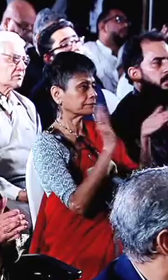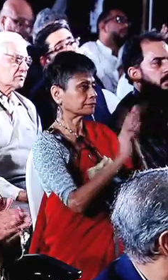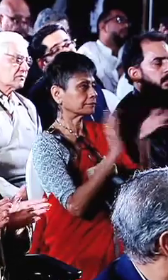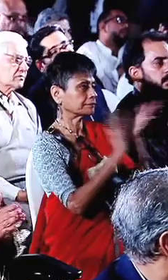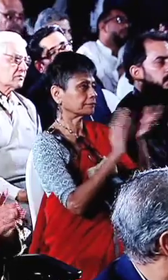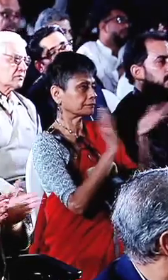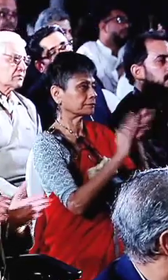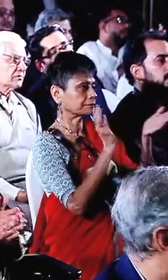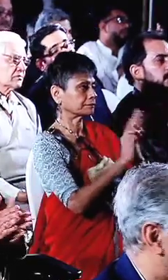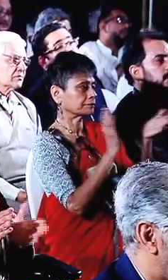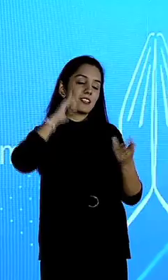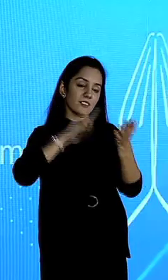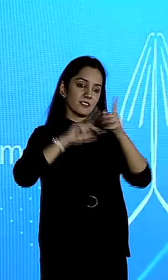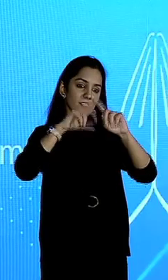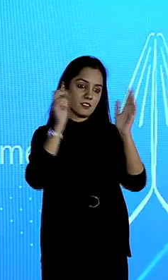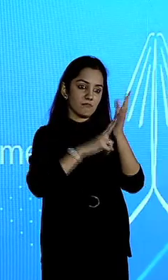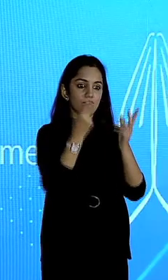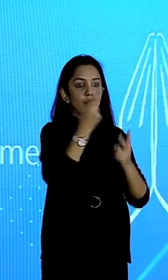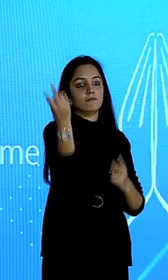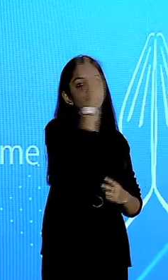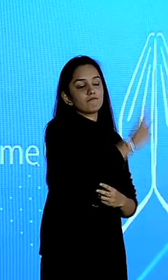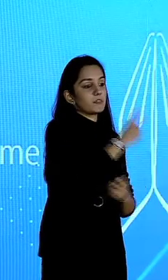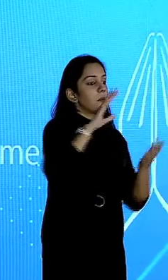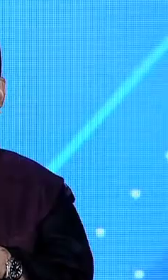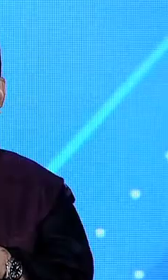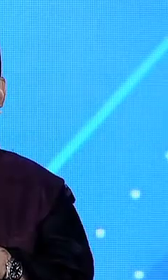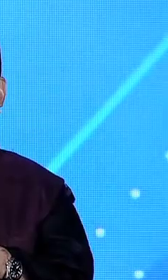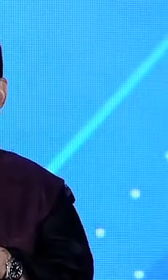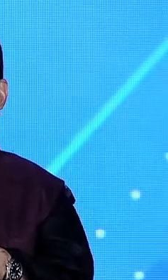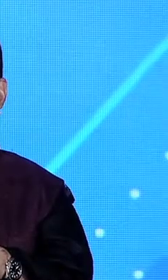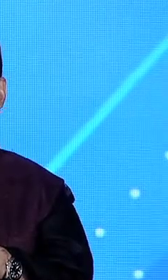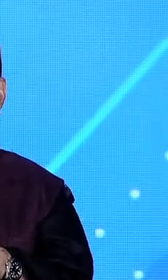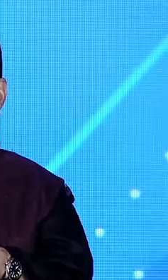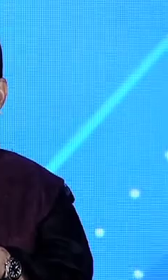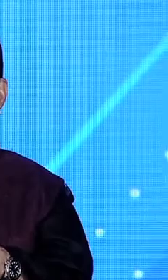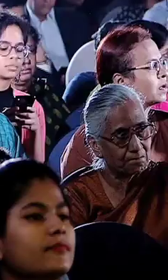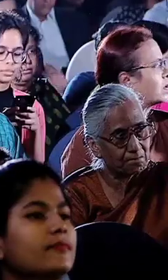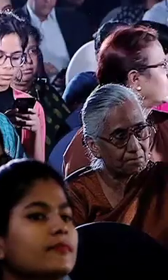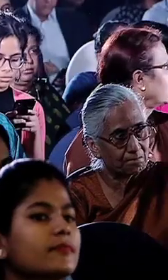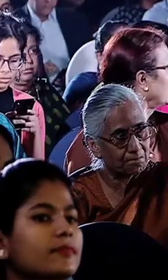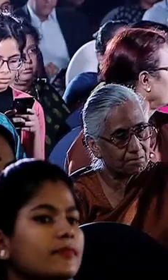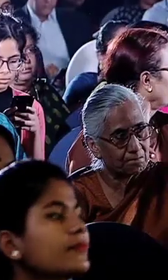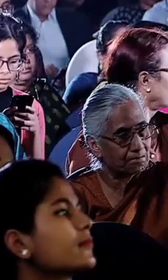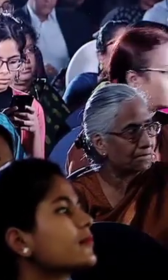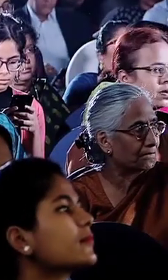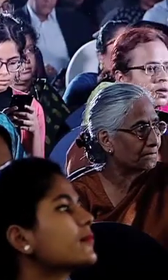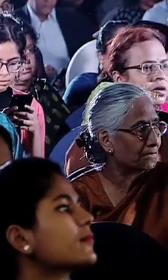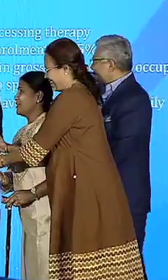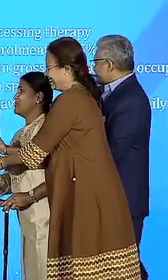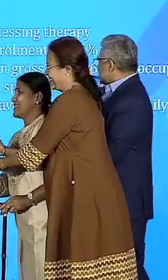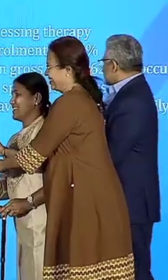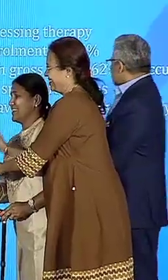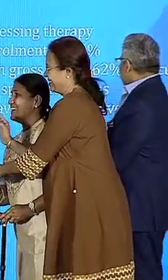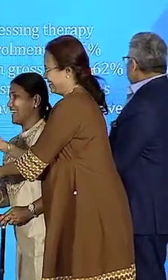2019. The sixth edition of the Nipman Foundation Microsoft Equal Opportunity Awards was organized